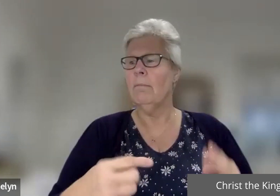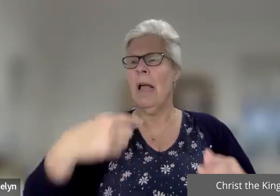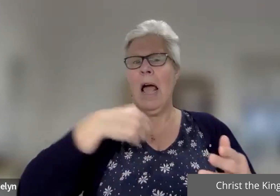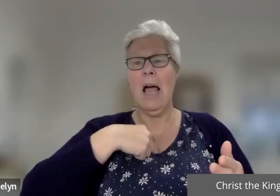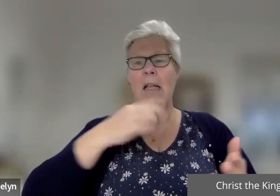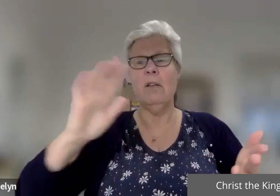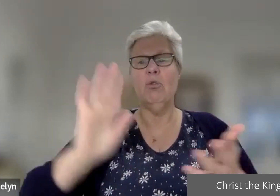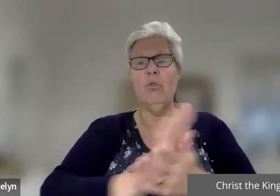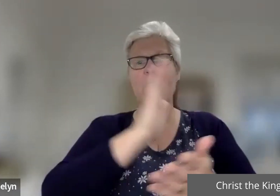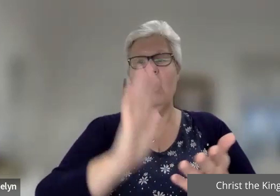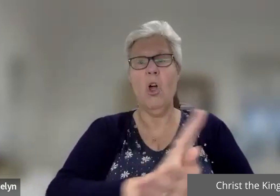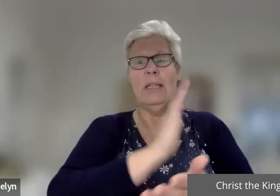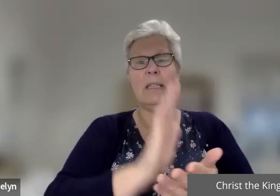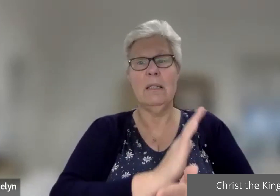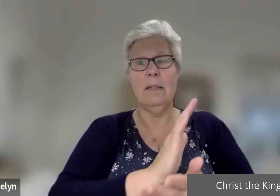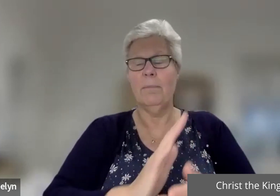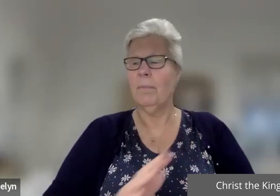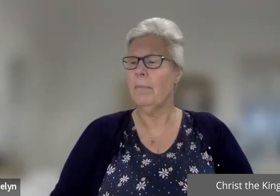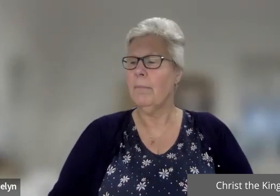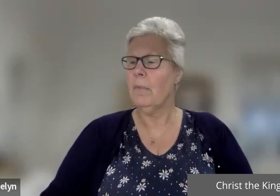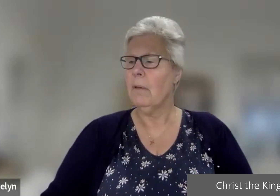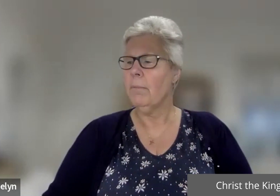house, I rejoice.